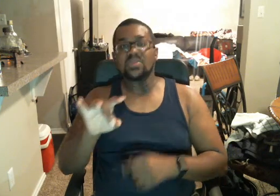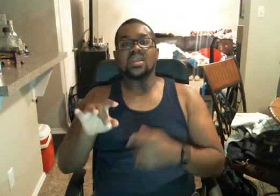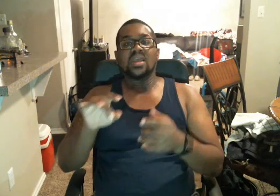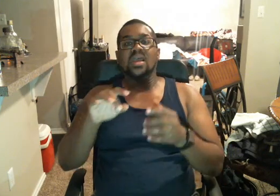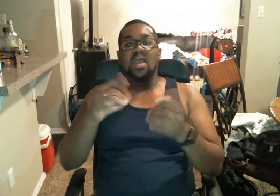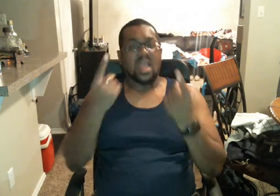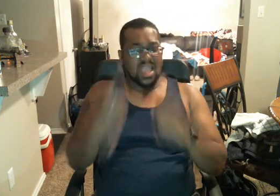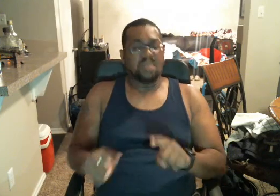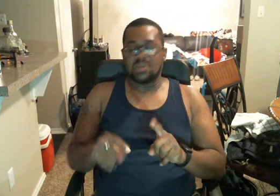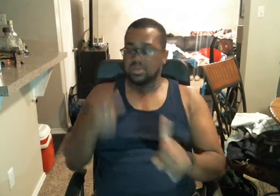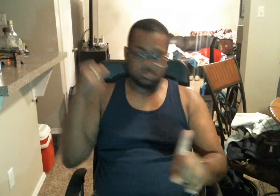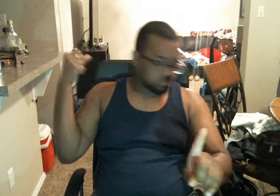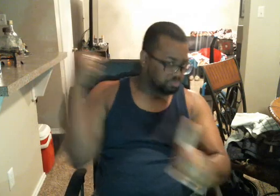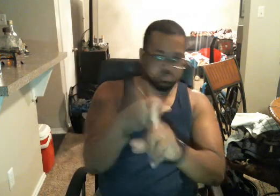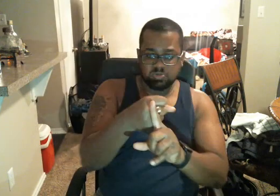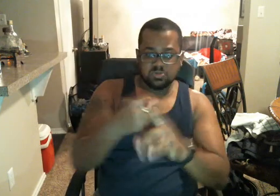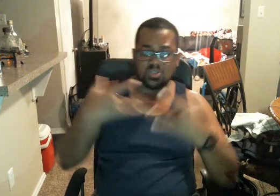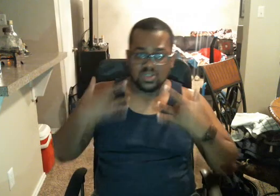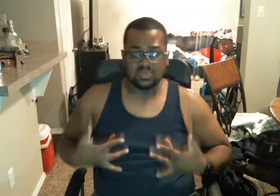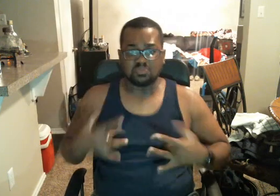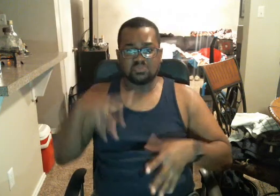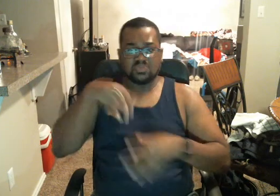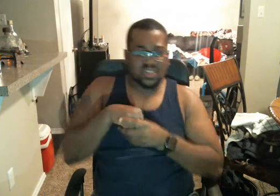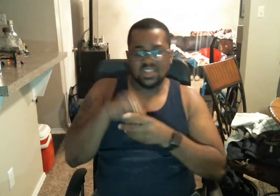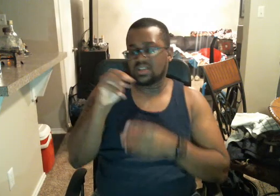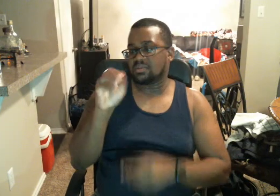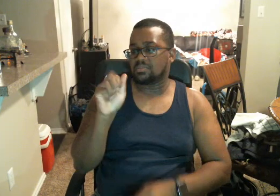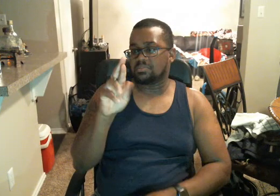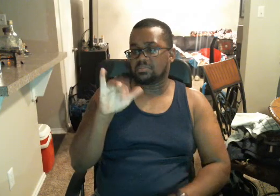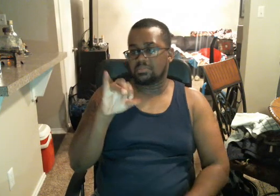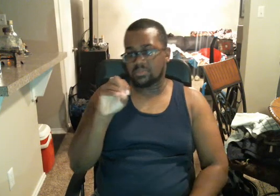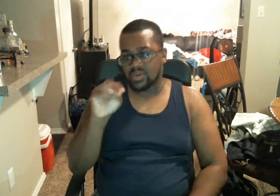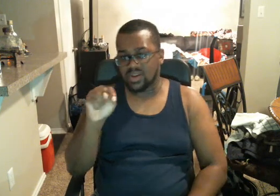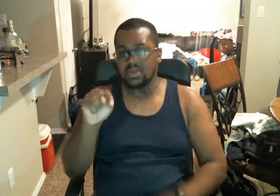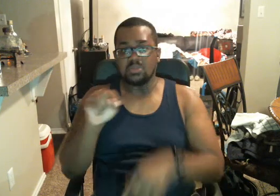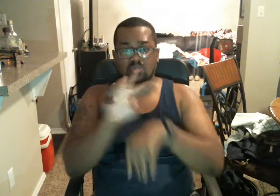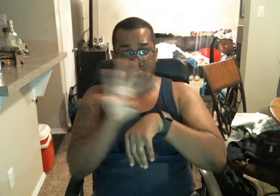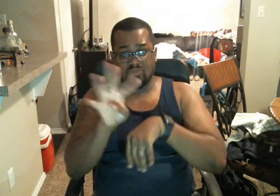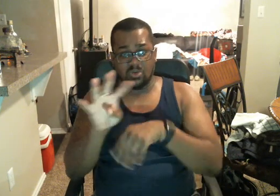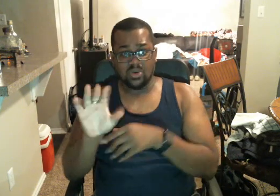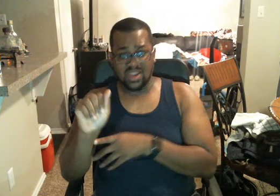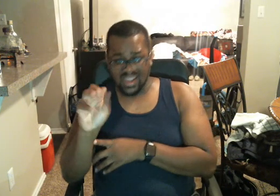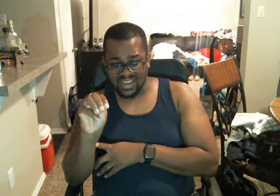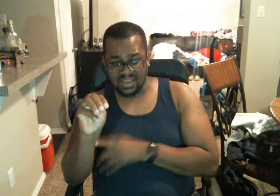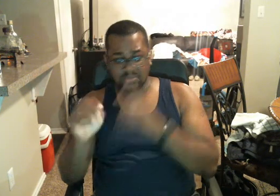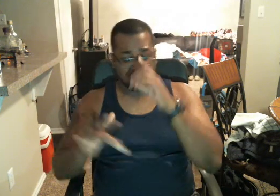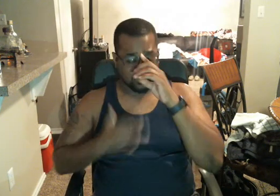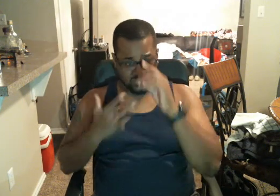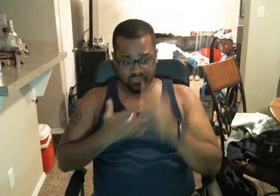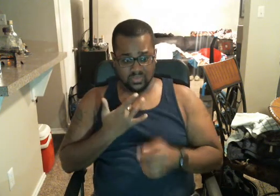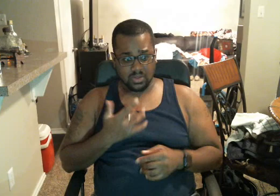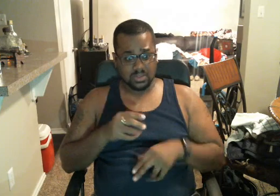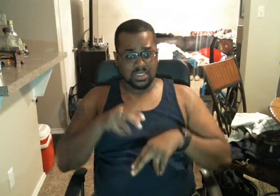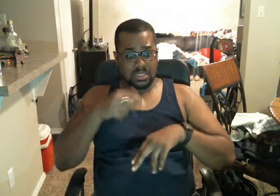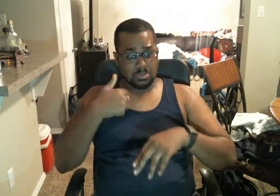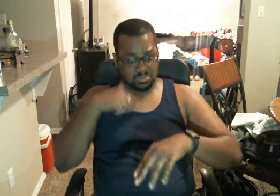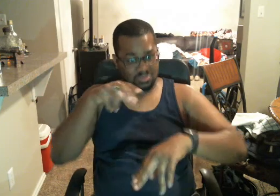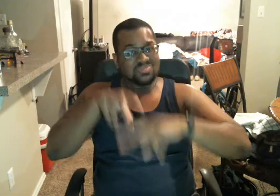Marriott Hotel, room 521, sitting on the edge of the bed at 4 a.m. in the morning and thinking, I am in so much pain that I don't want to